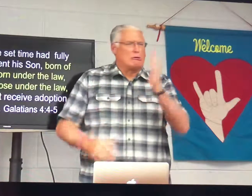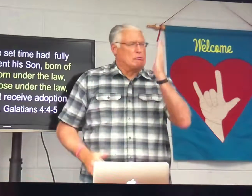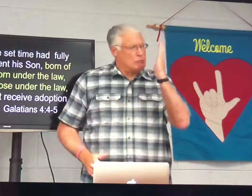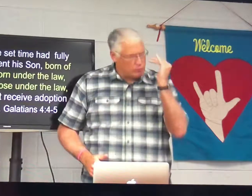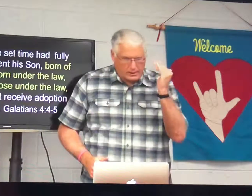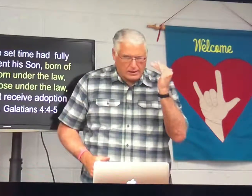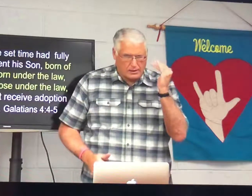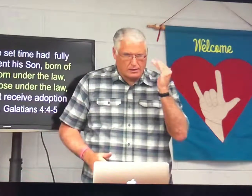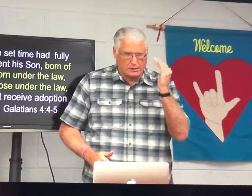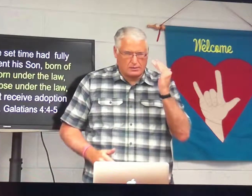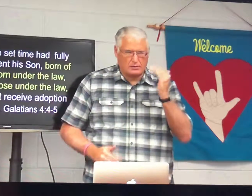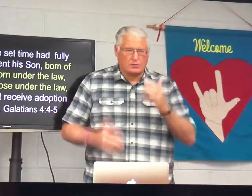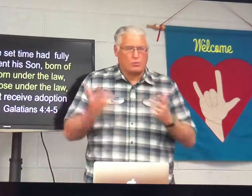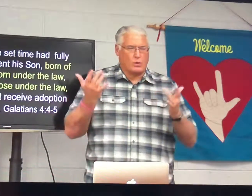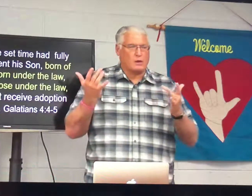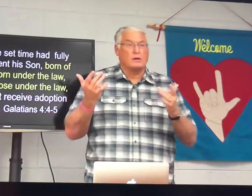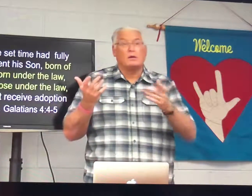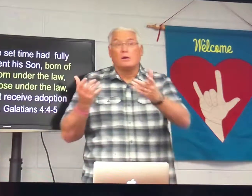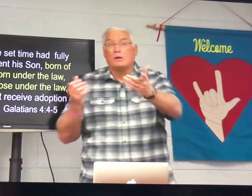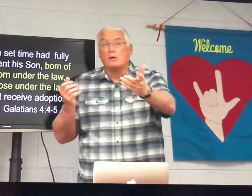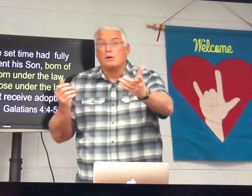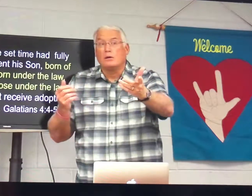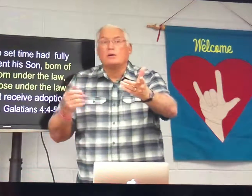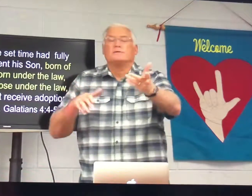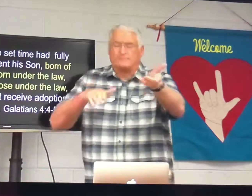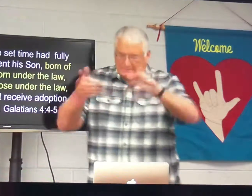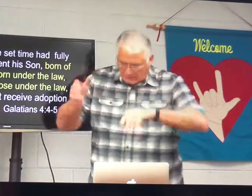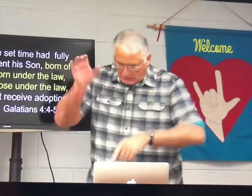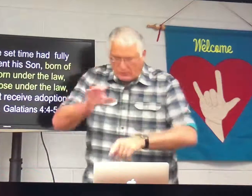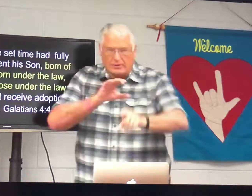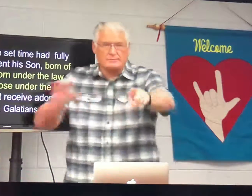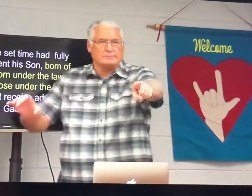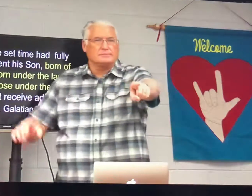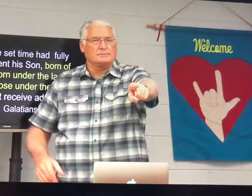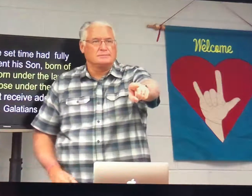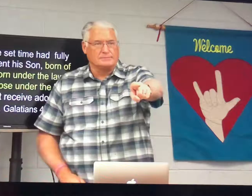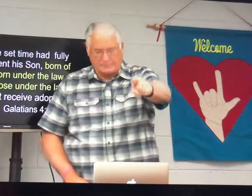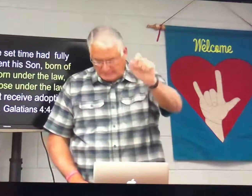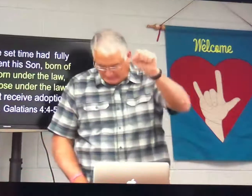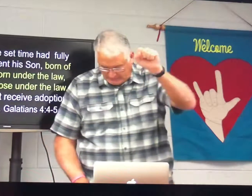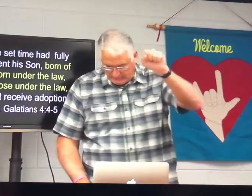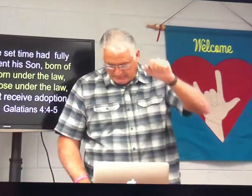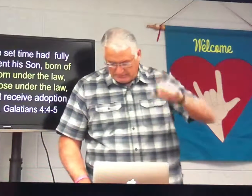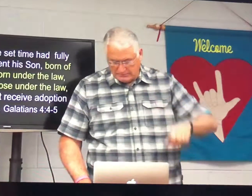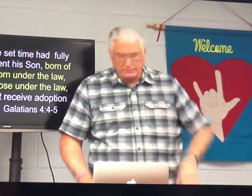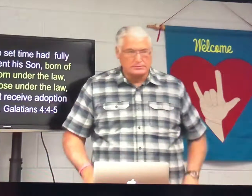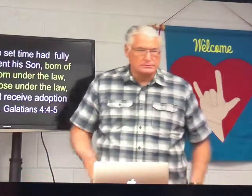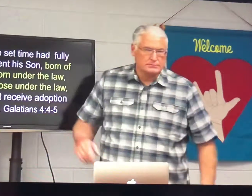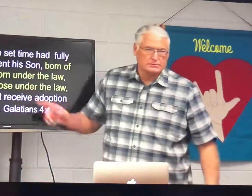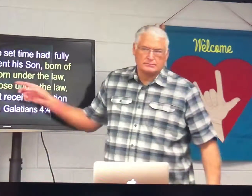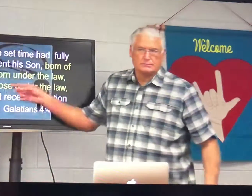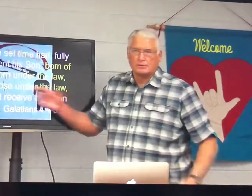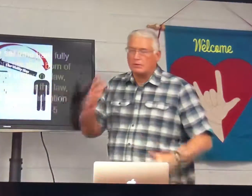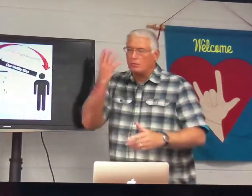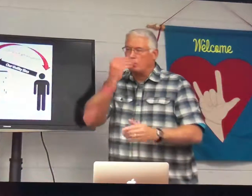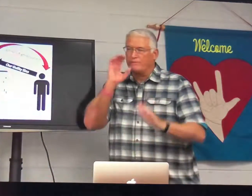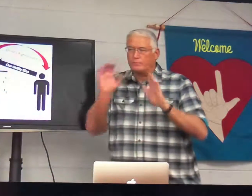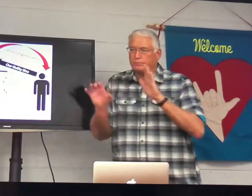Adam Jones. Mark Trumbull, the cleanup man, in front of Chris Davis. Trey Mancini hit sixth. Danny Valencia,